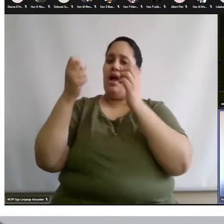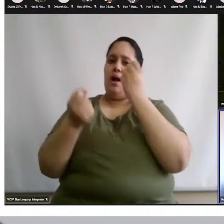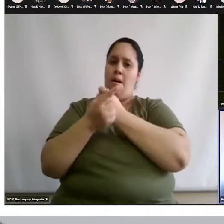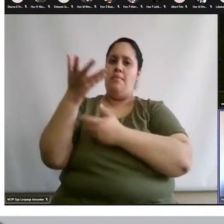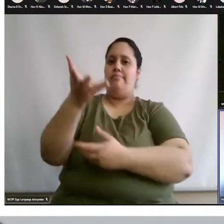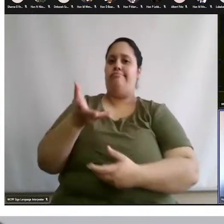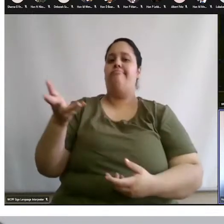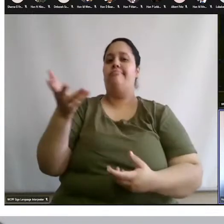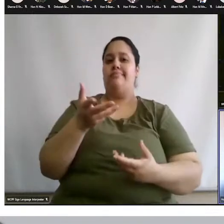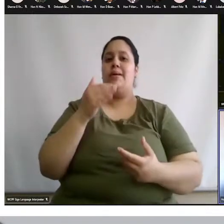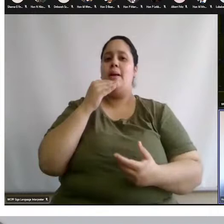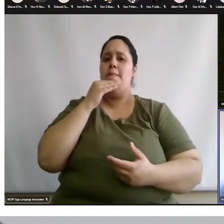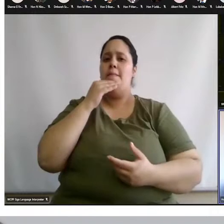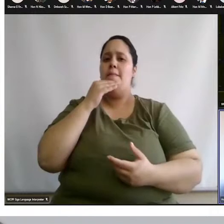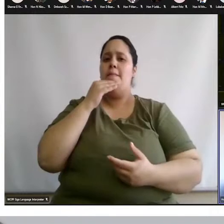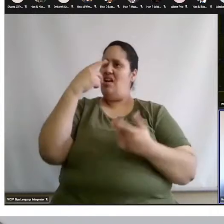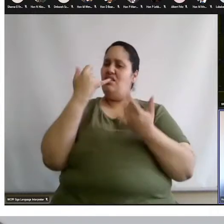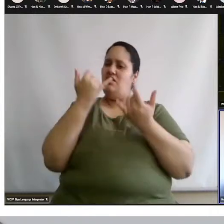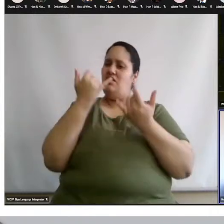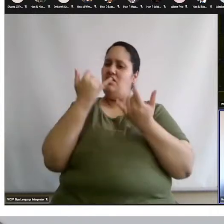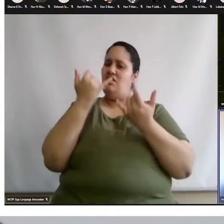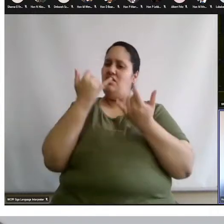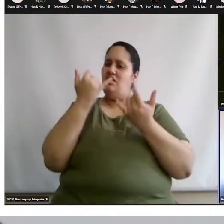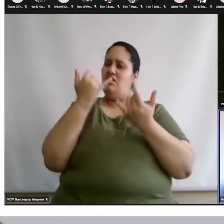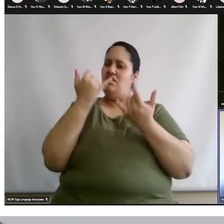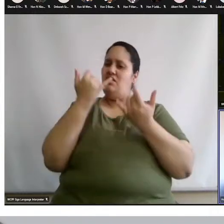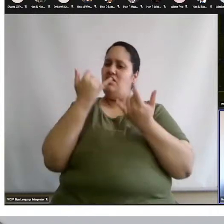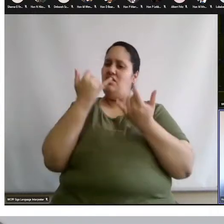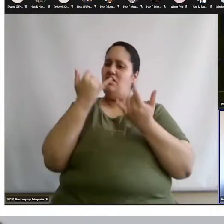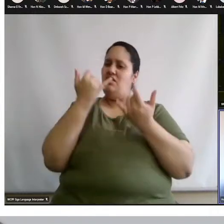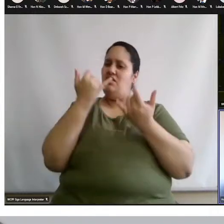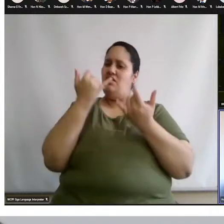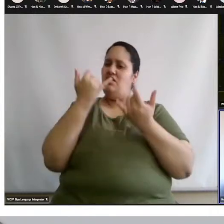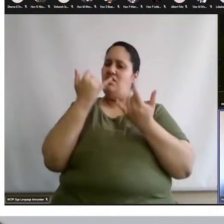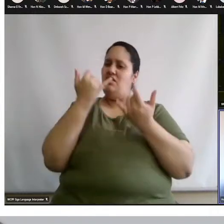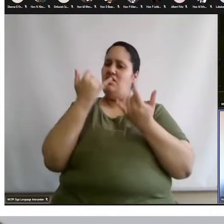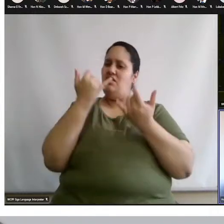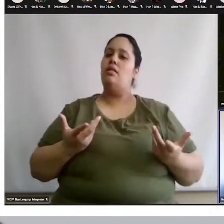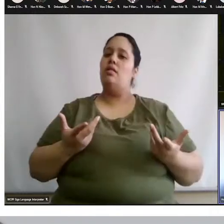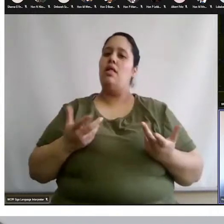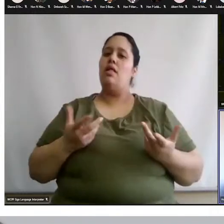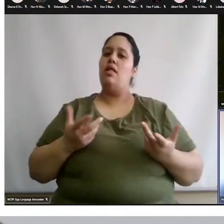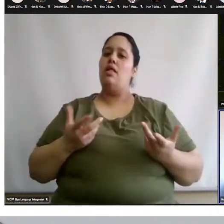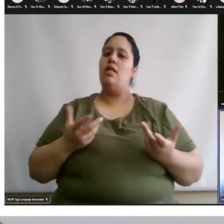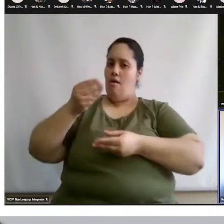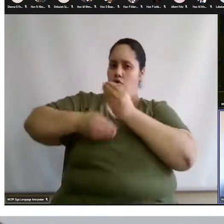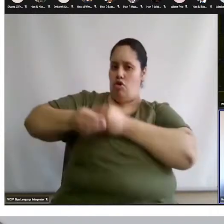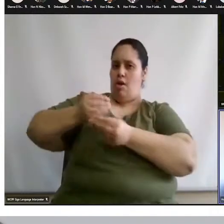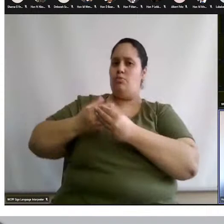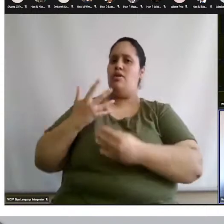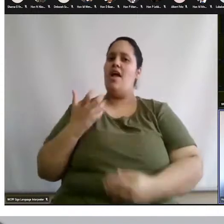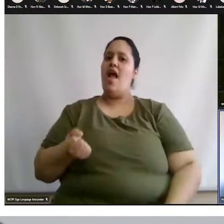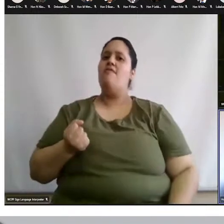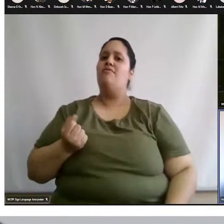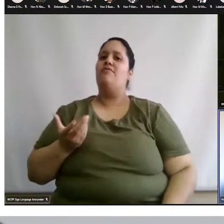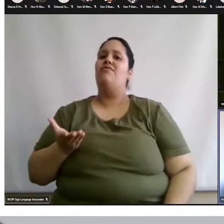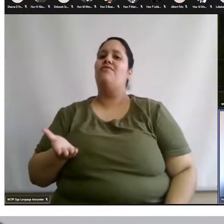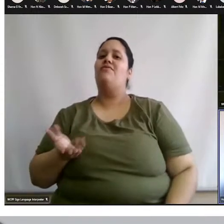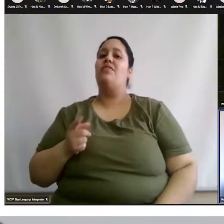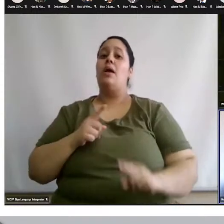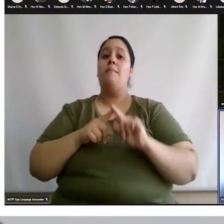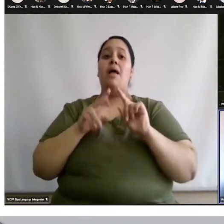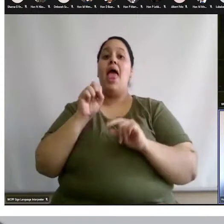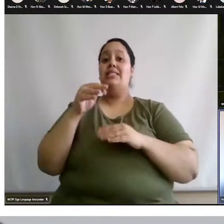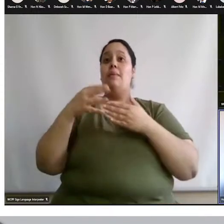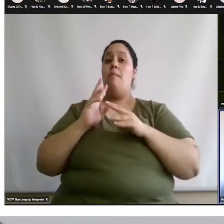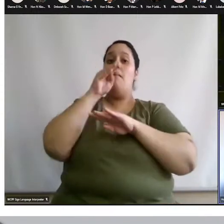of hypocrisy is the ANC talking about corruption. And yet, no ANC member attended the Standing Committee